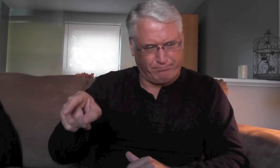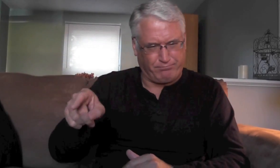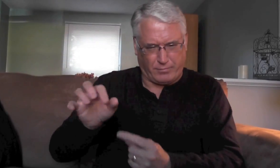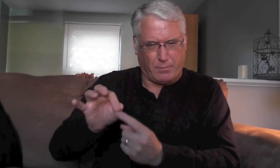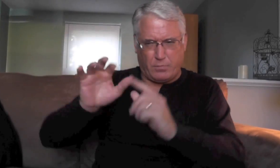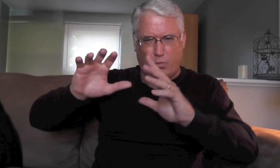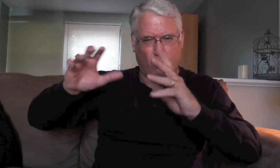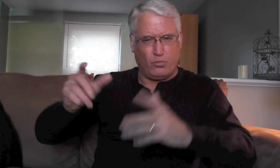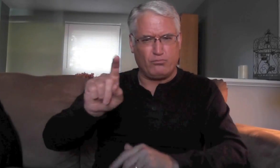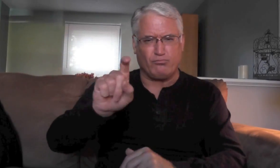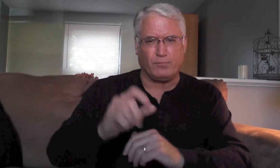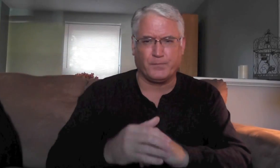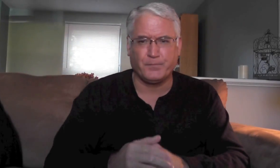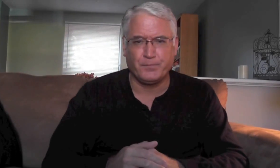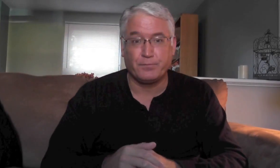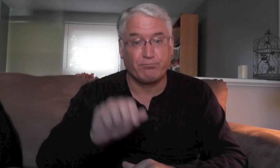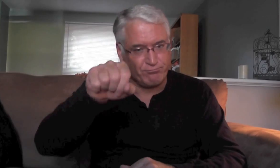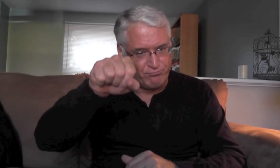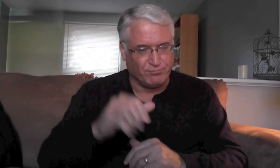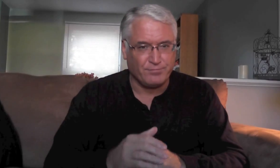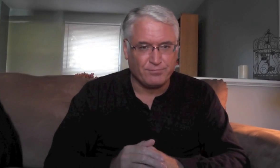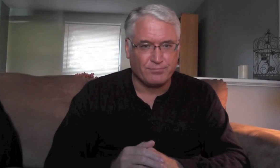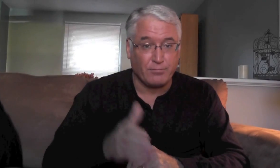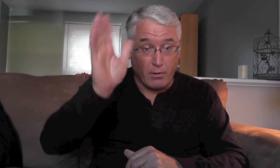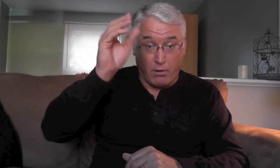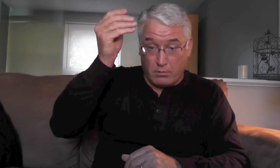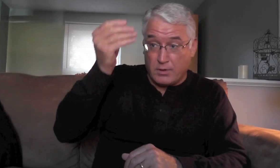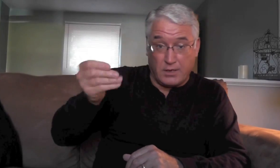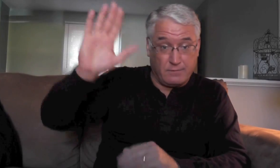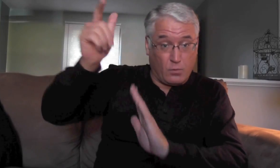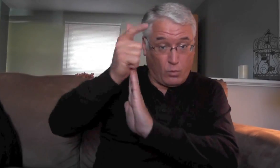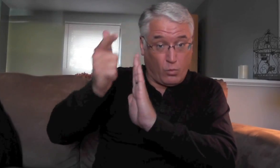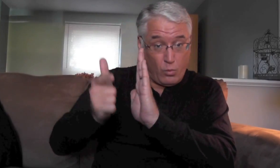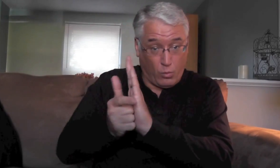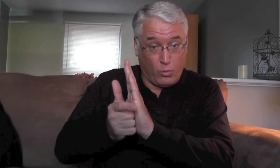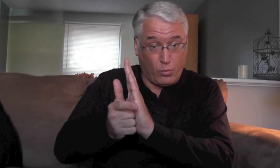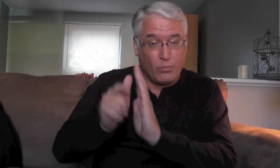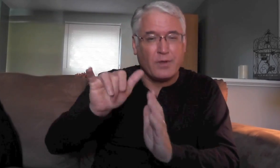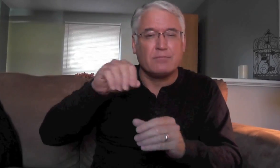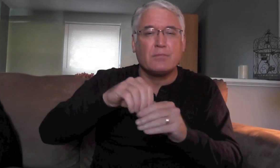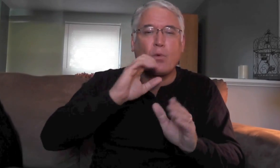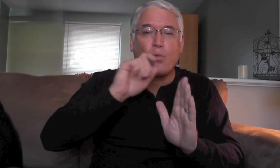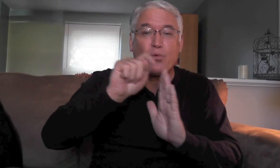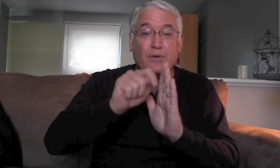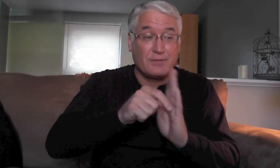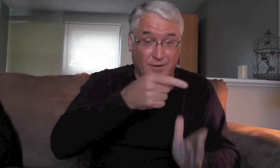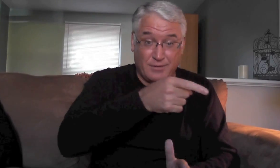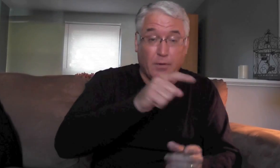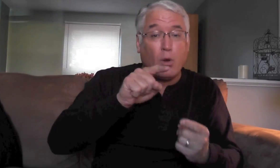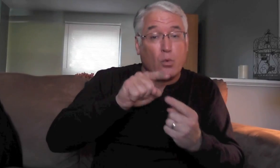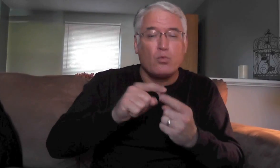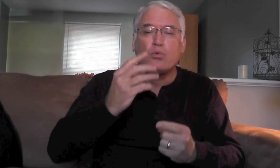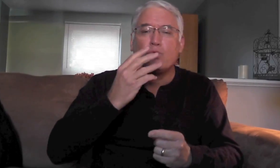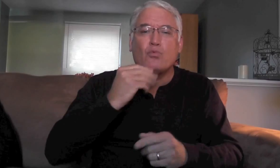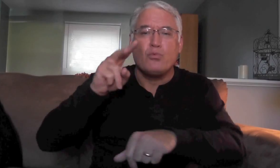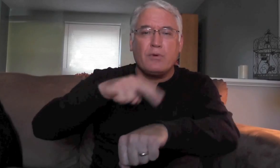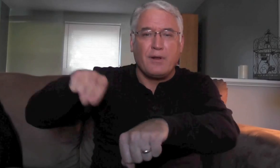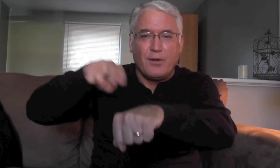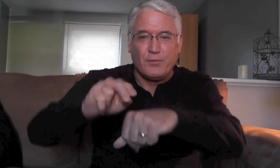people. Special group? Yes. God gave his law from the Old Testament to